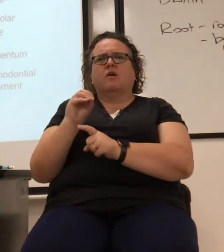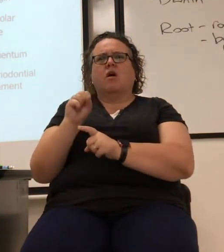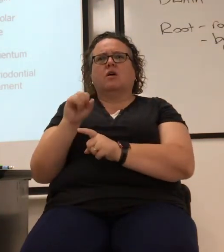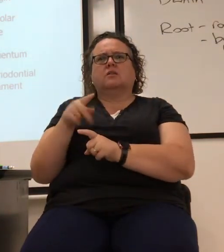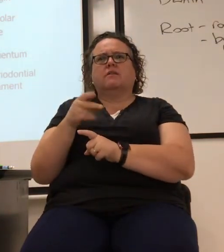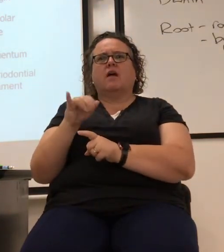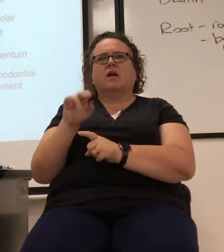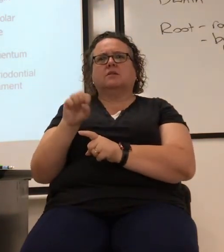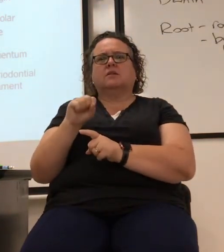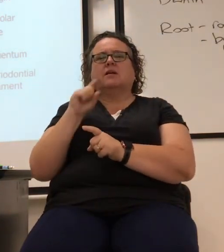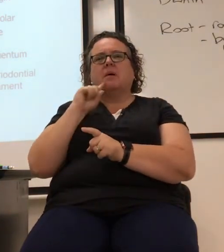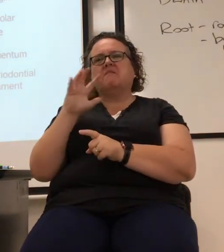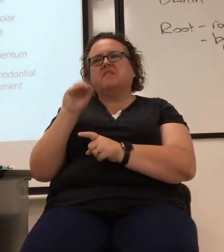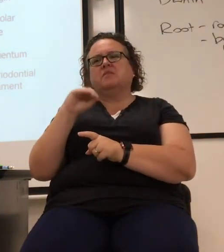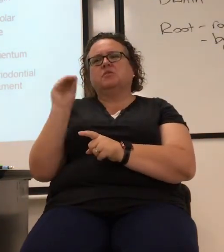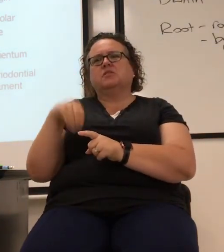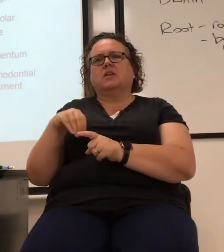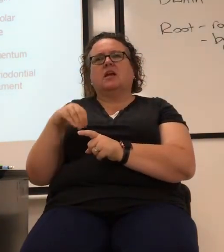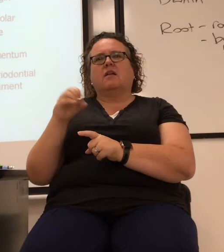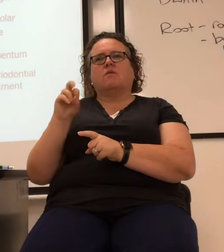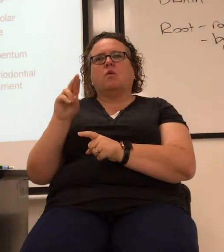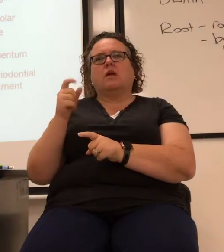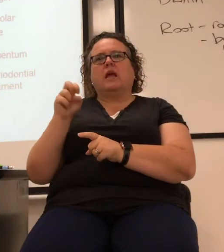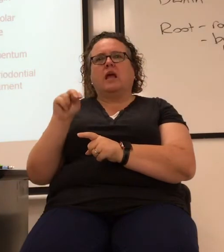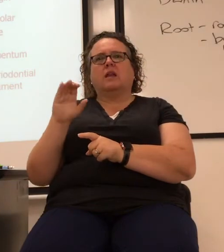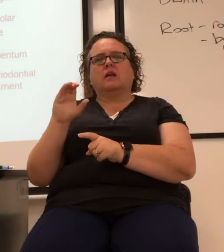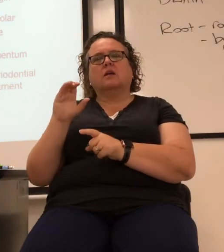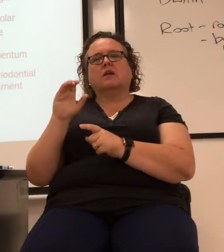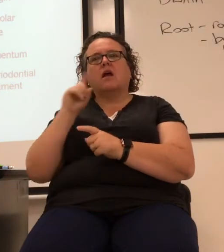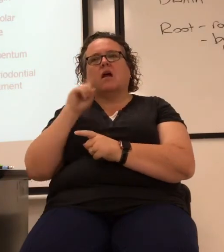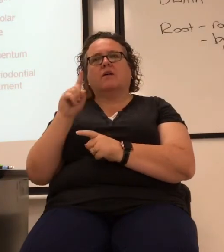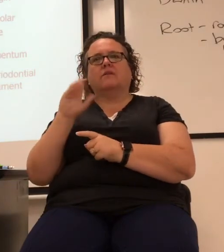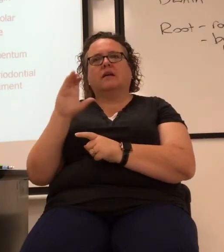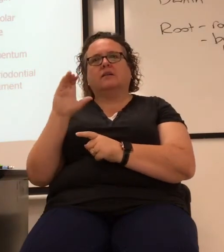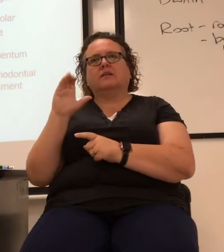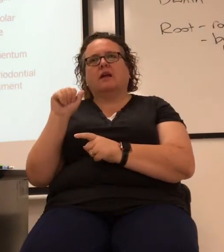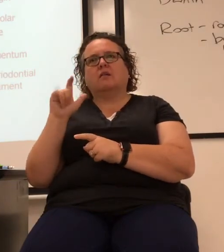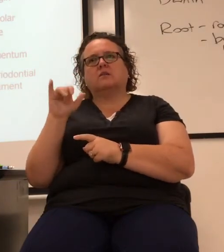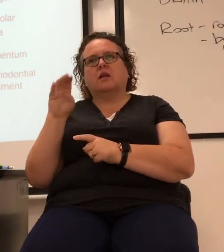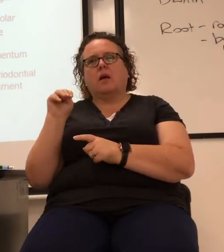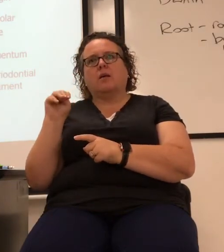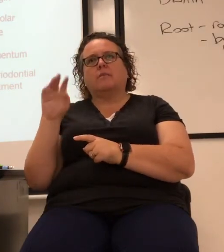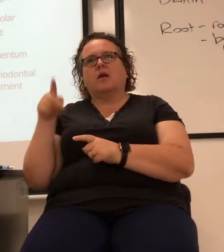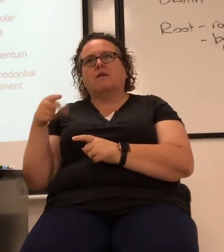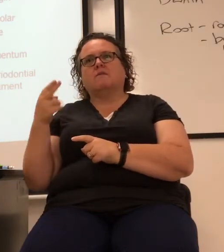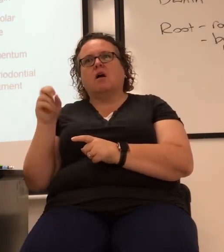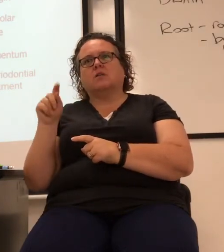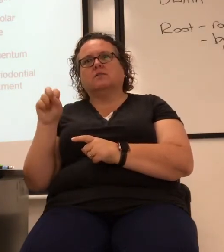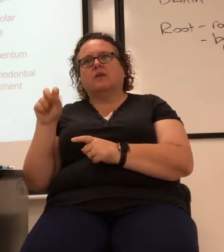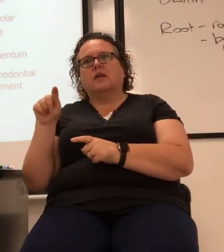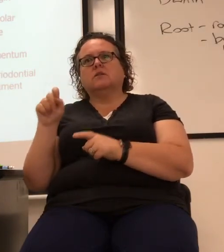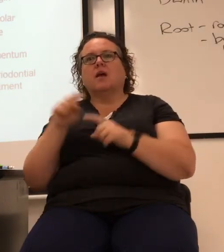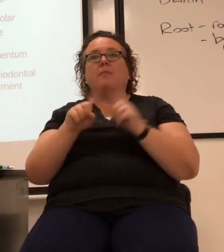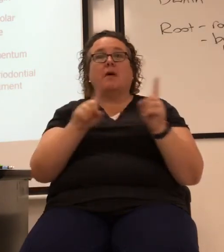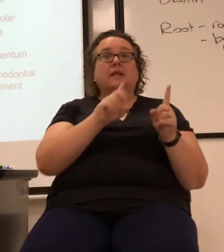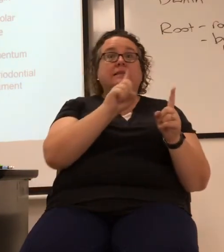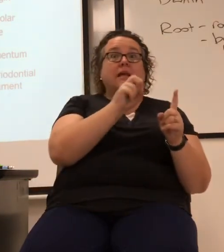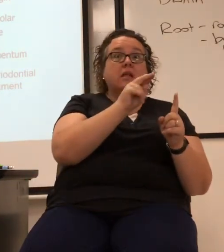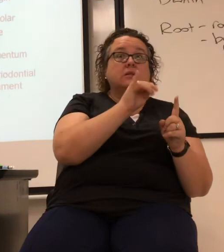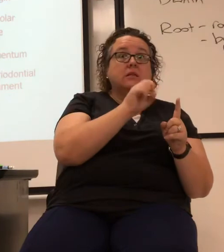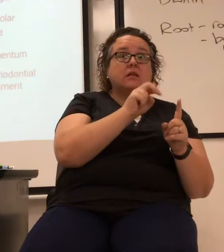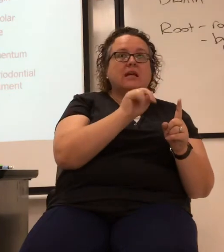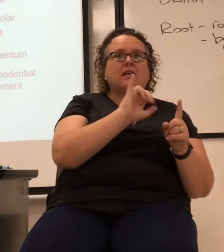inorganic matrix of calcium phosphate, but dentin is more like 70%